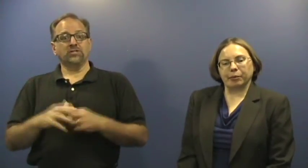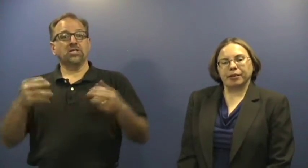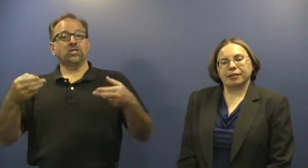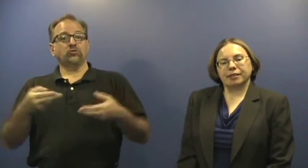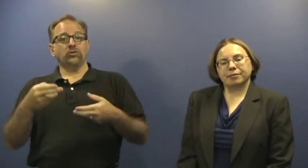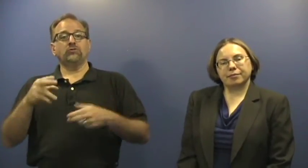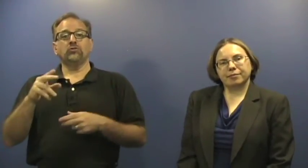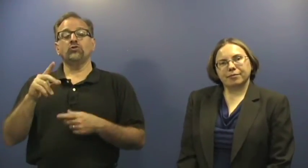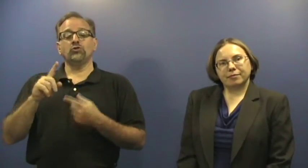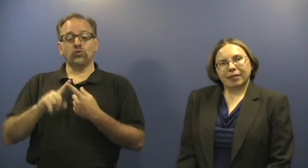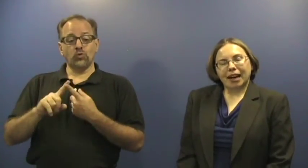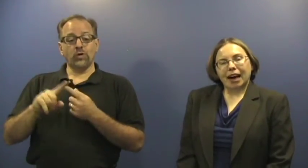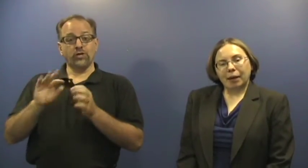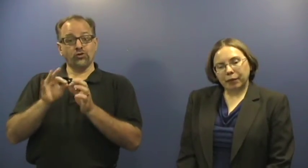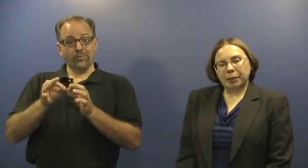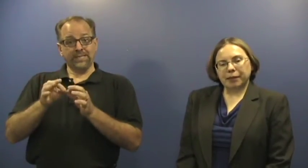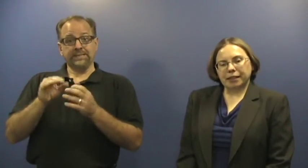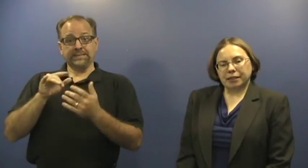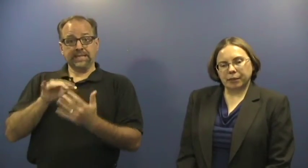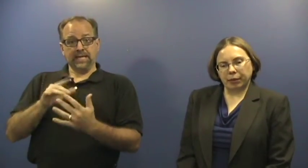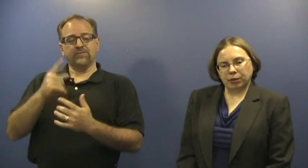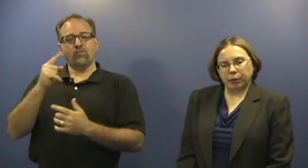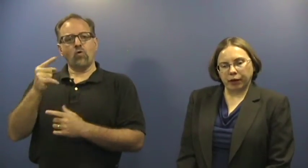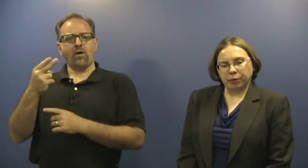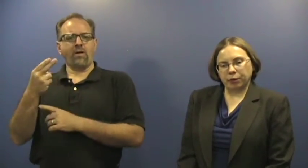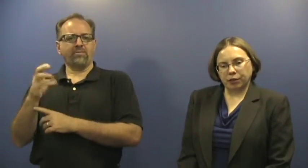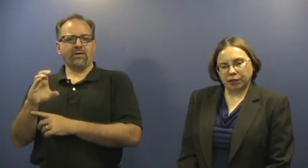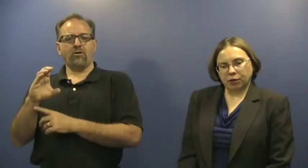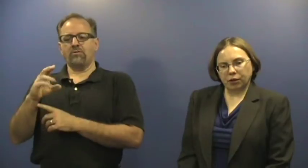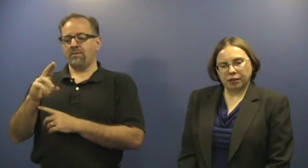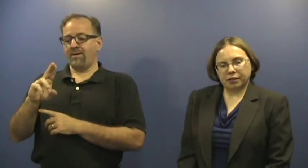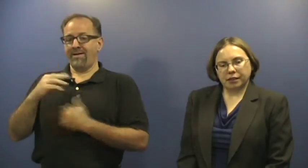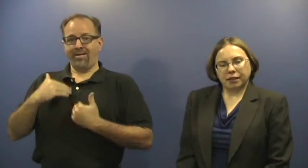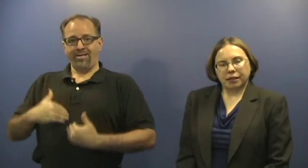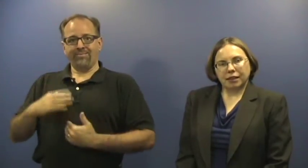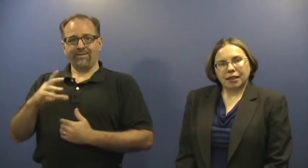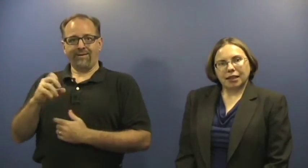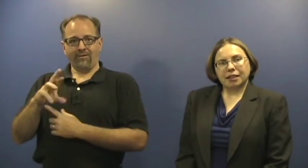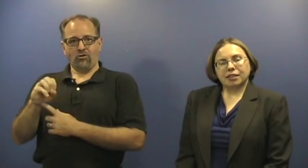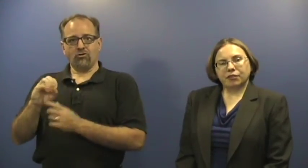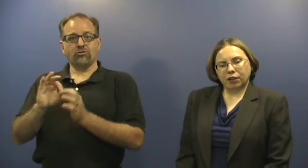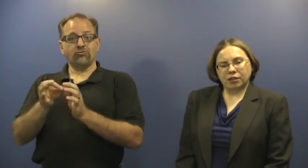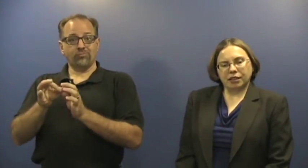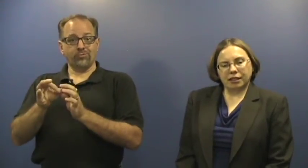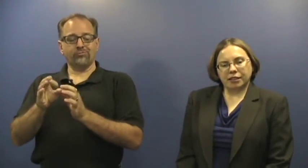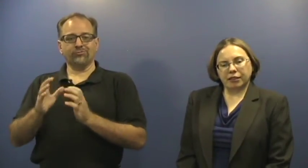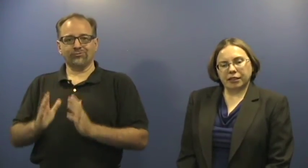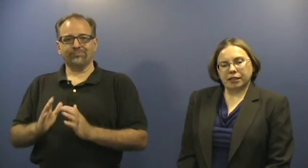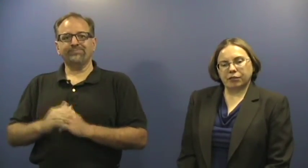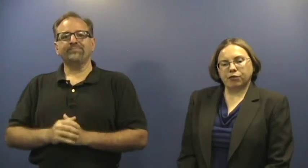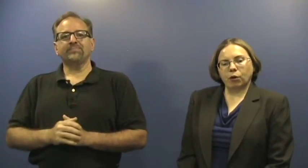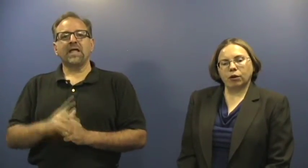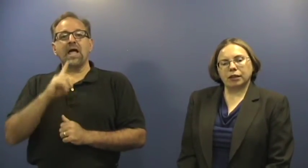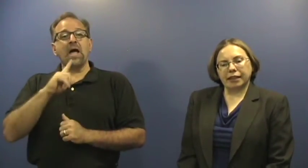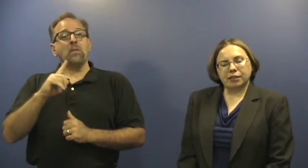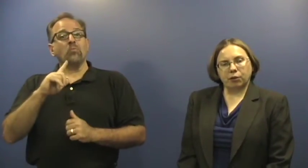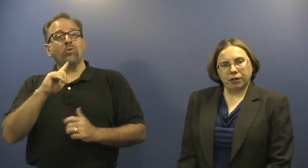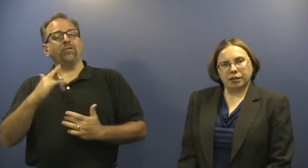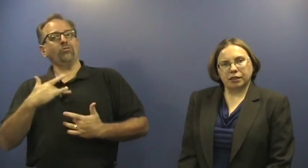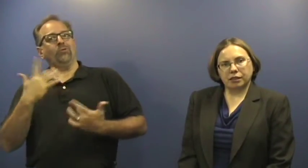Interpreters. I'm really pleased to be able to welcome you to this course. It's the first in a series of 4 linked courses